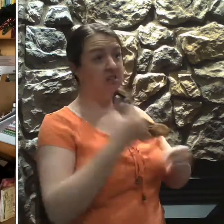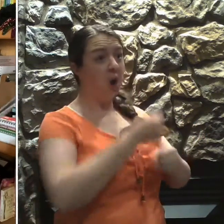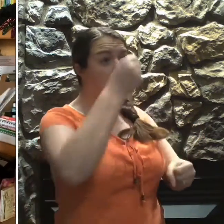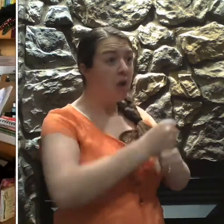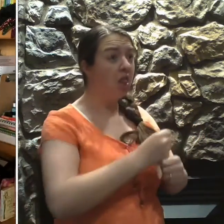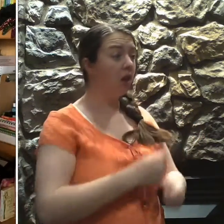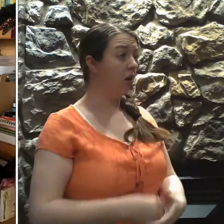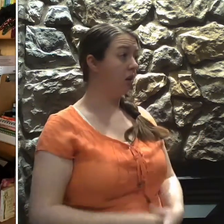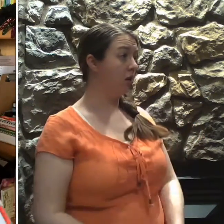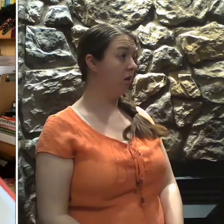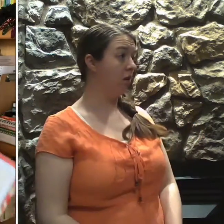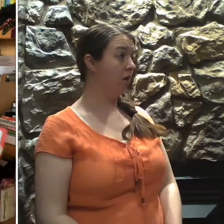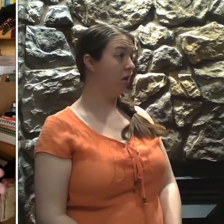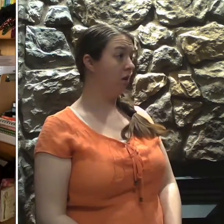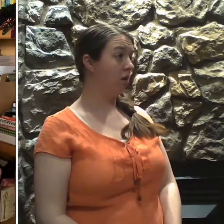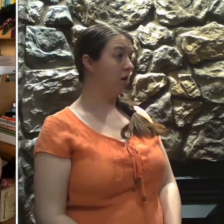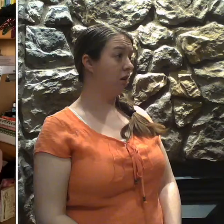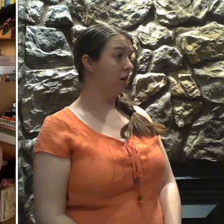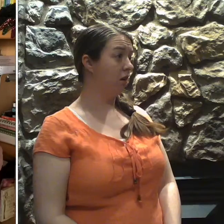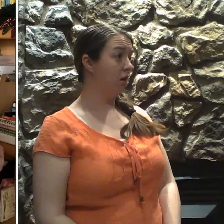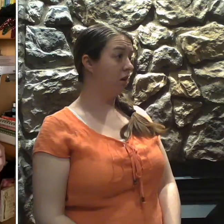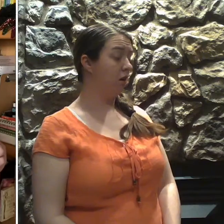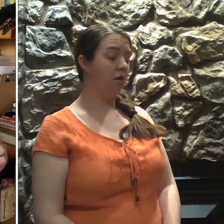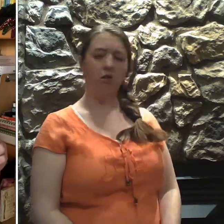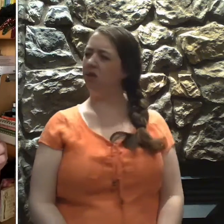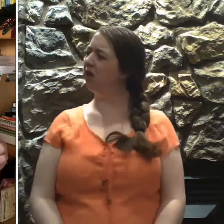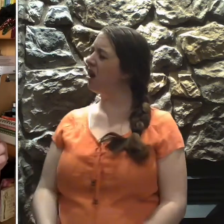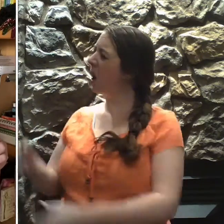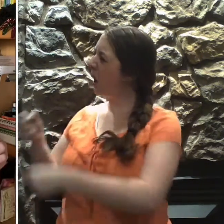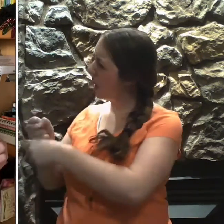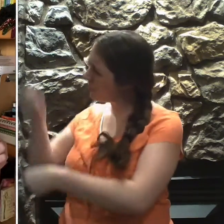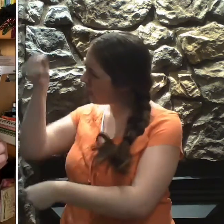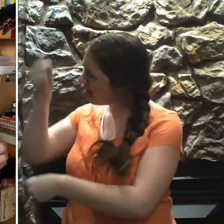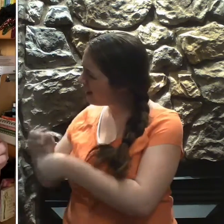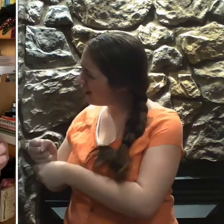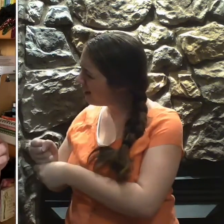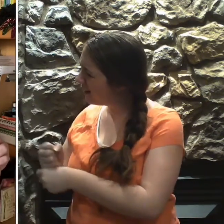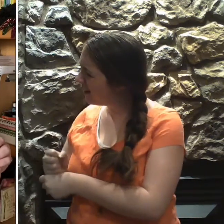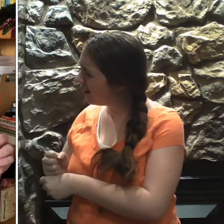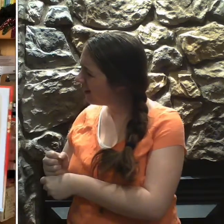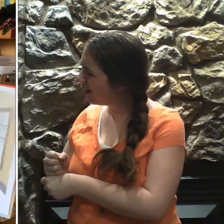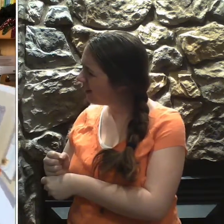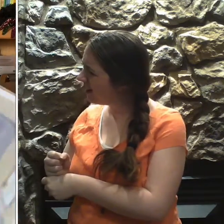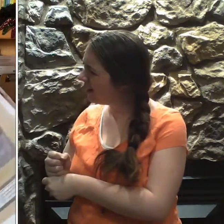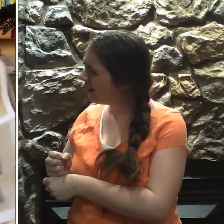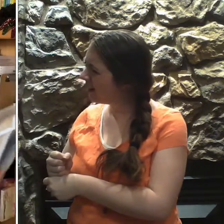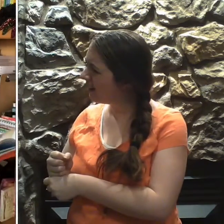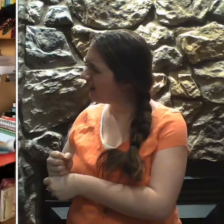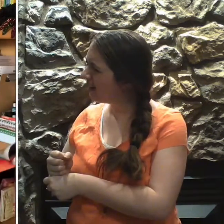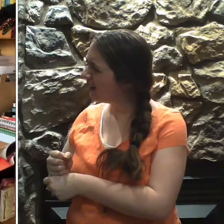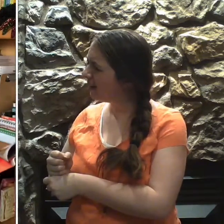Carl. An umbrella? Said Michael.